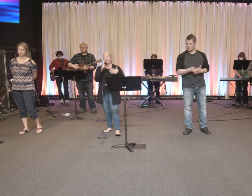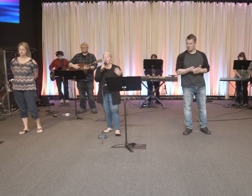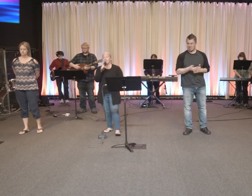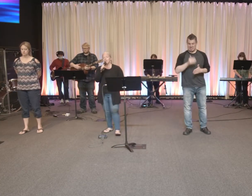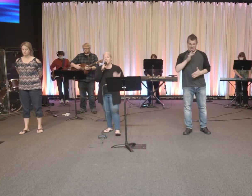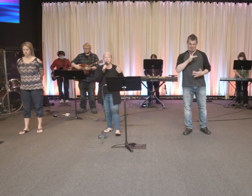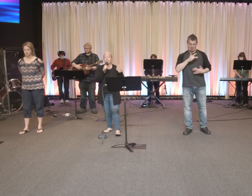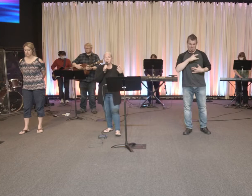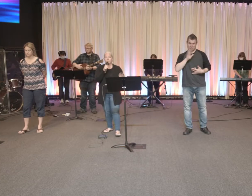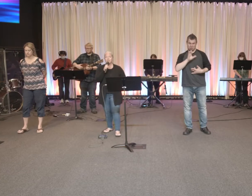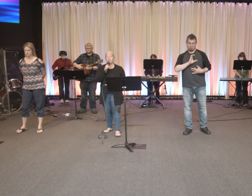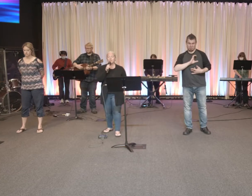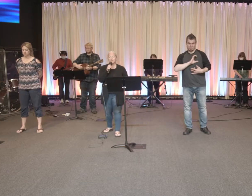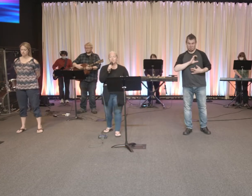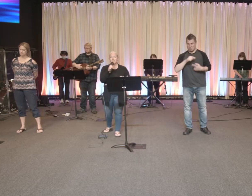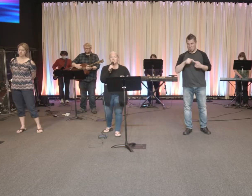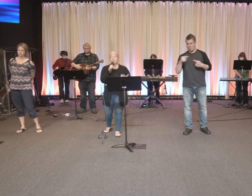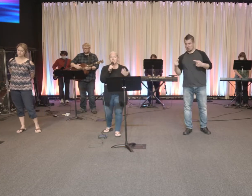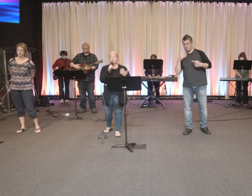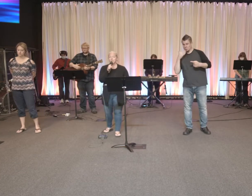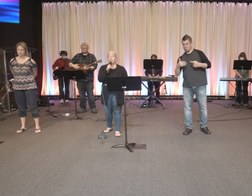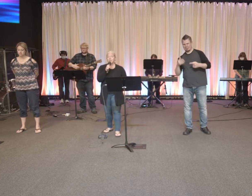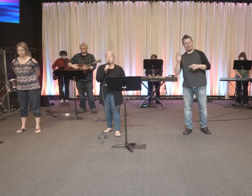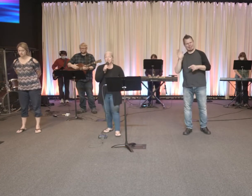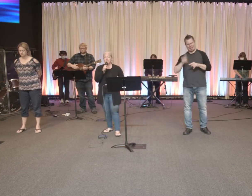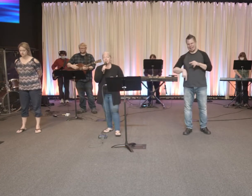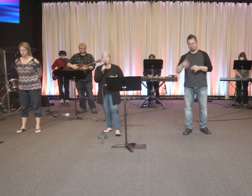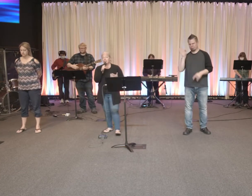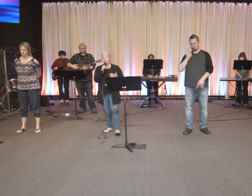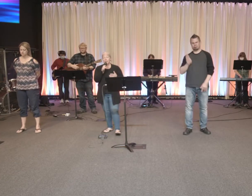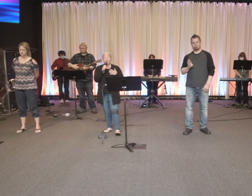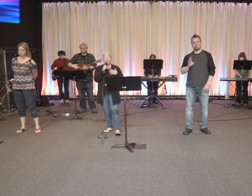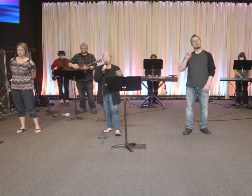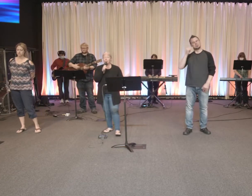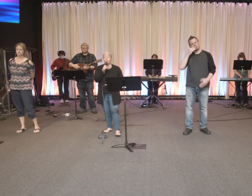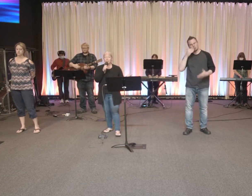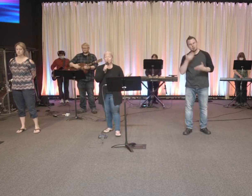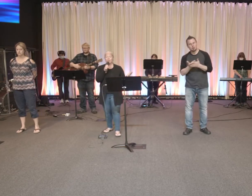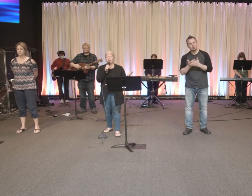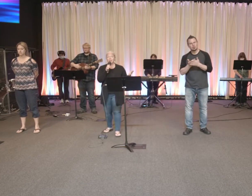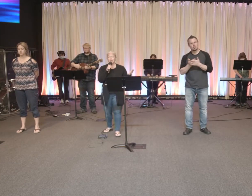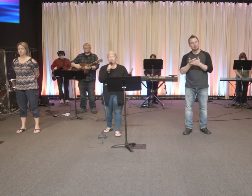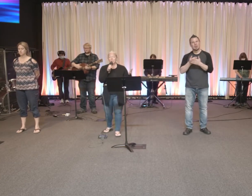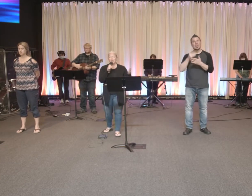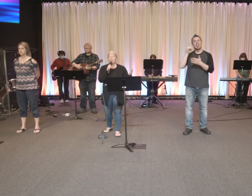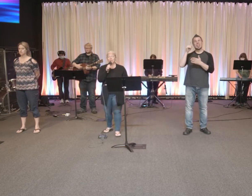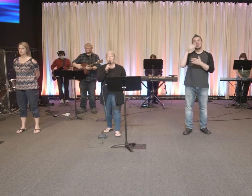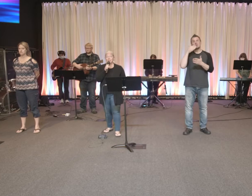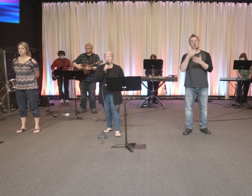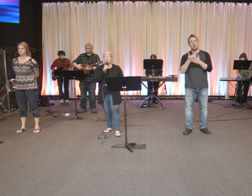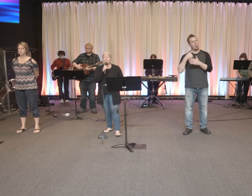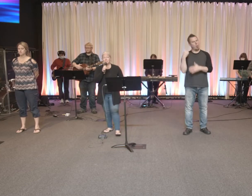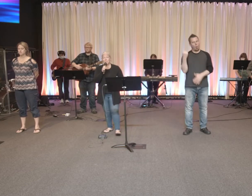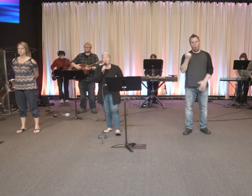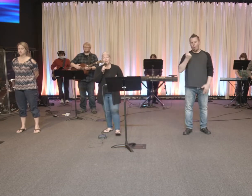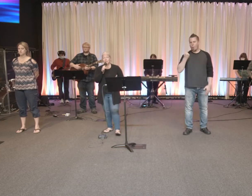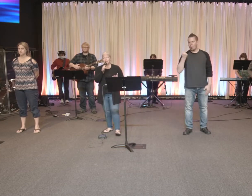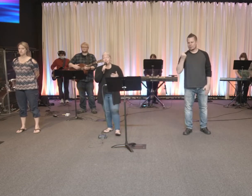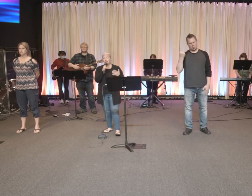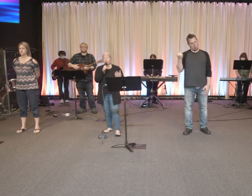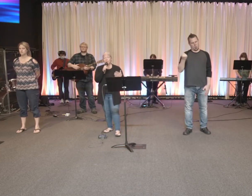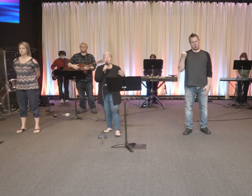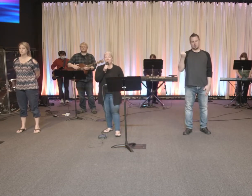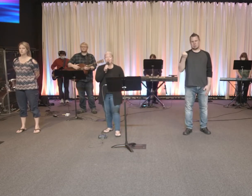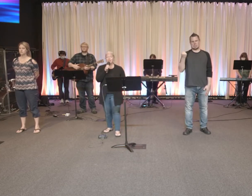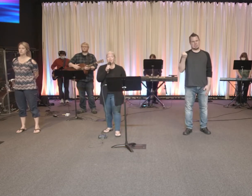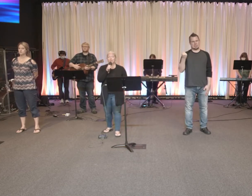be anything other than good. He is good and He can only be good. So